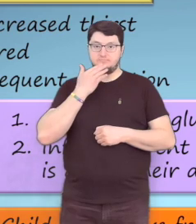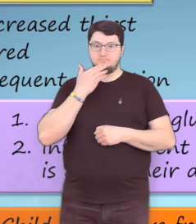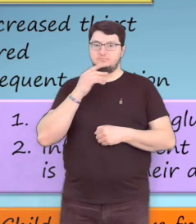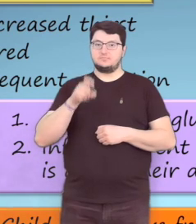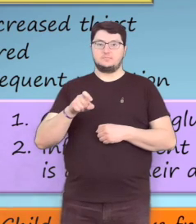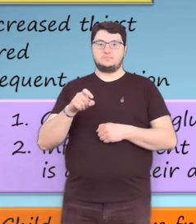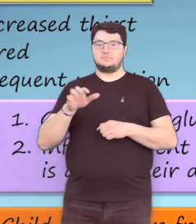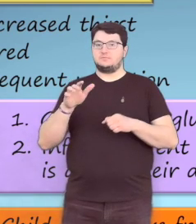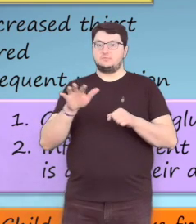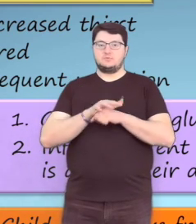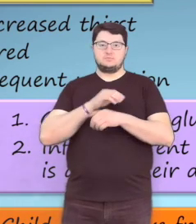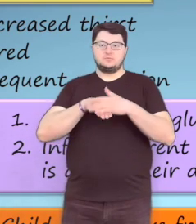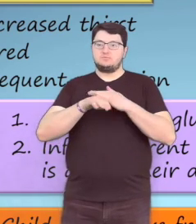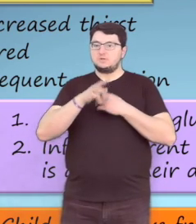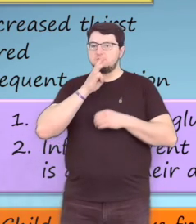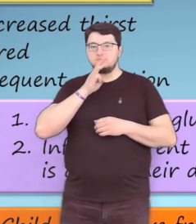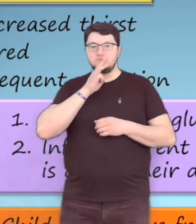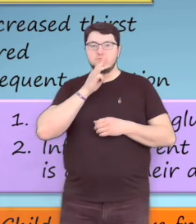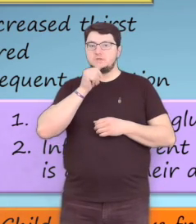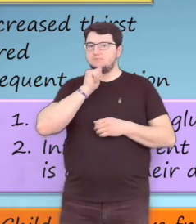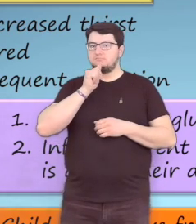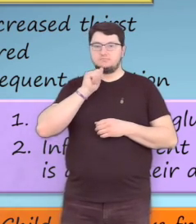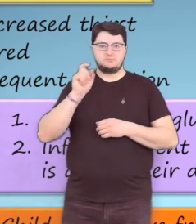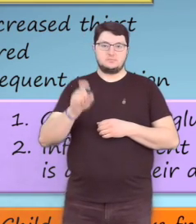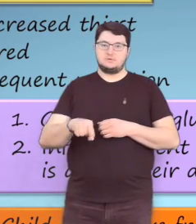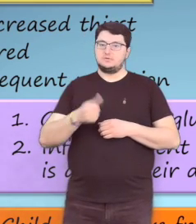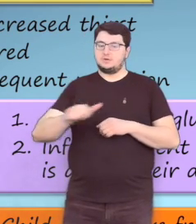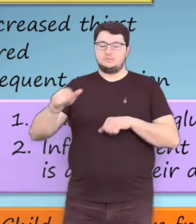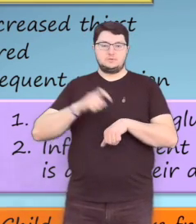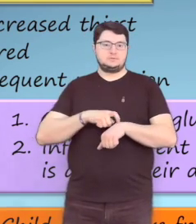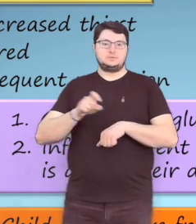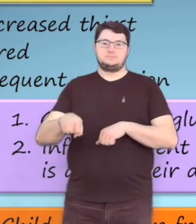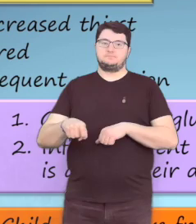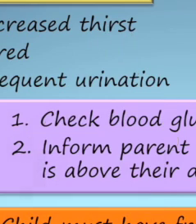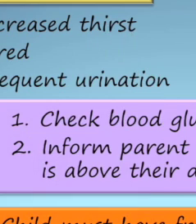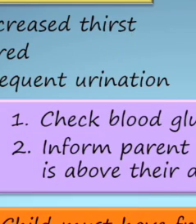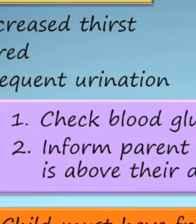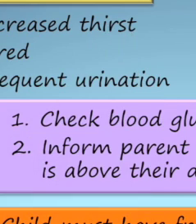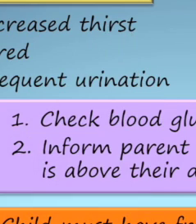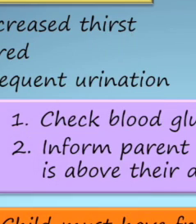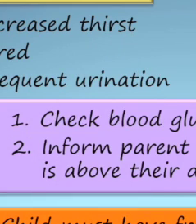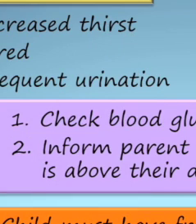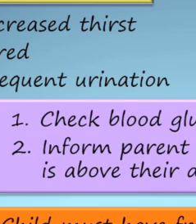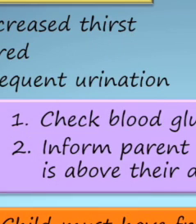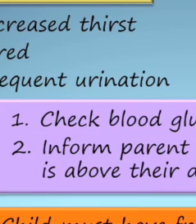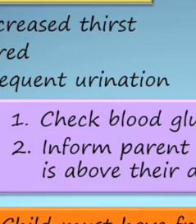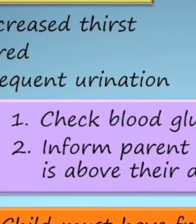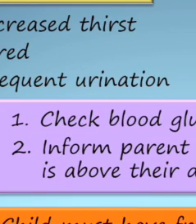A child with diabetes should be allowed free access to water and a restroom.